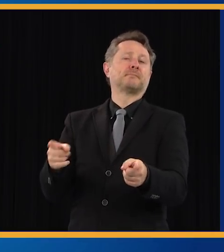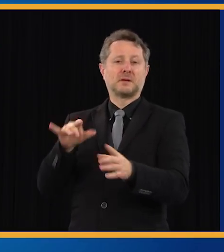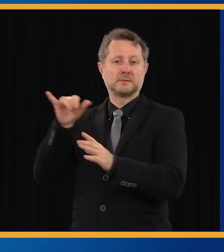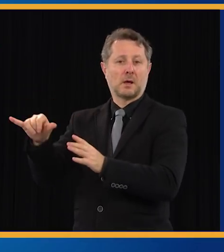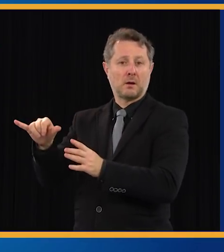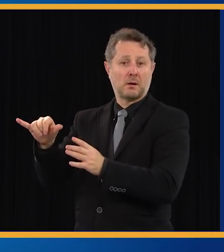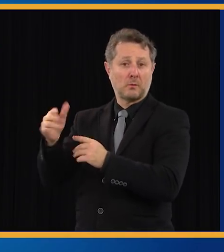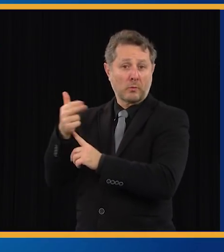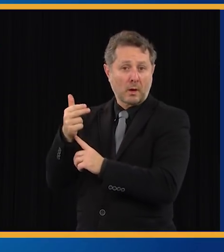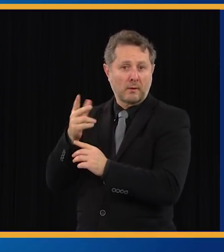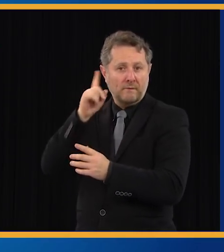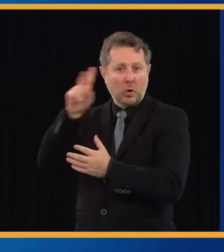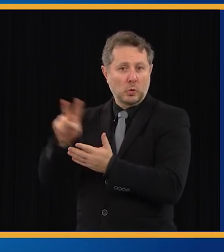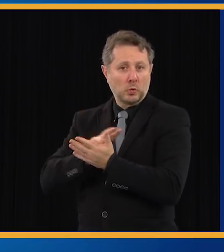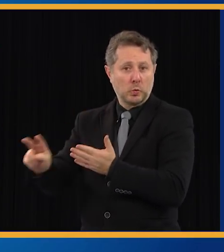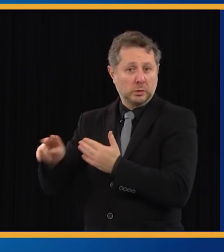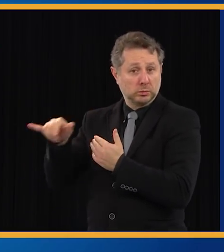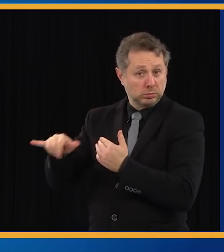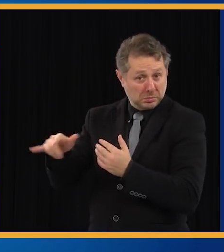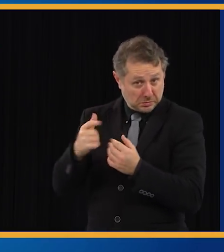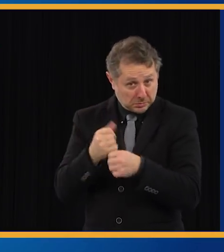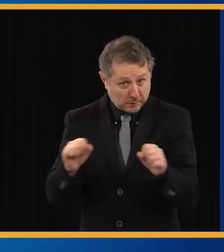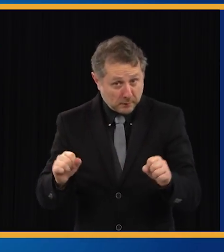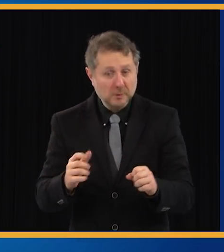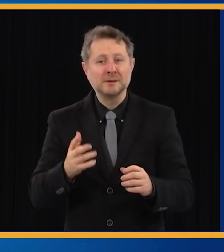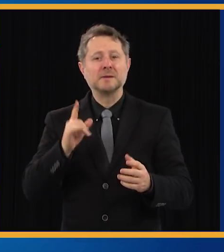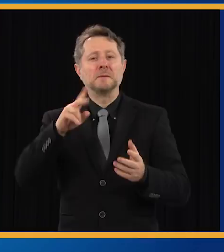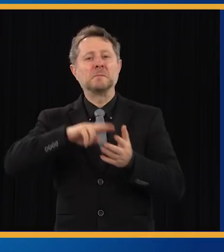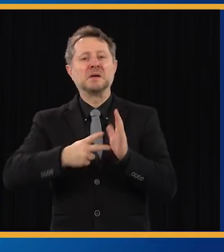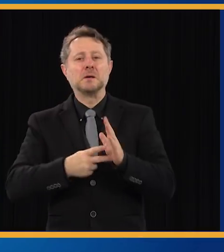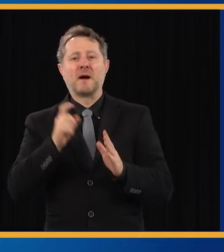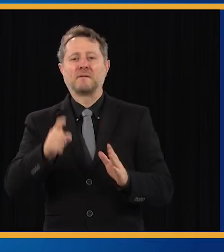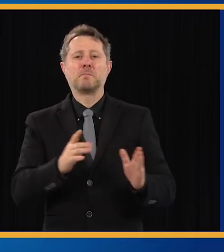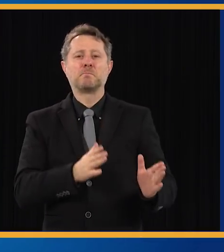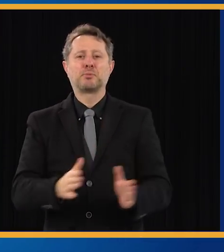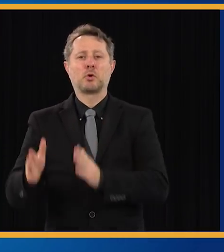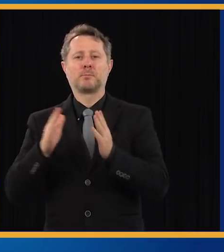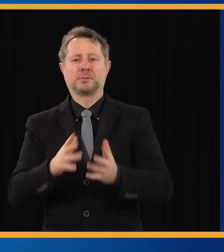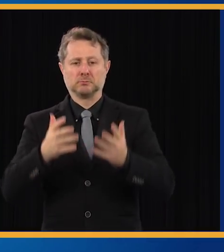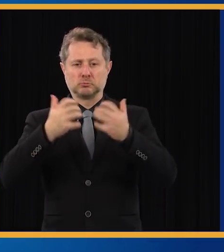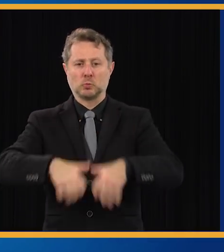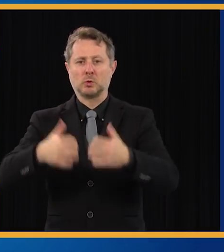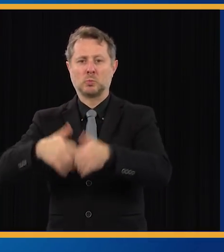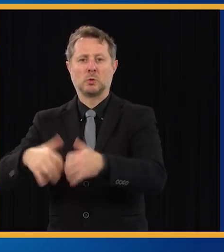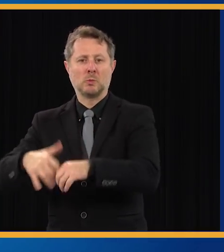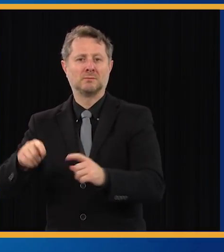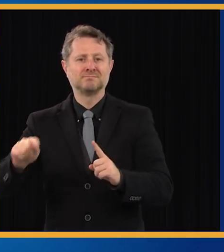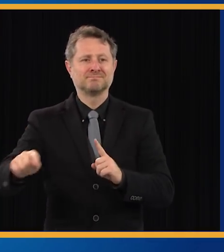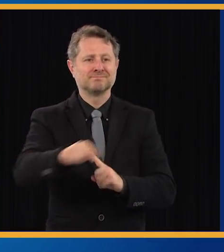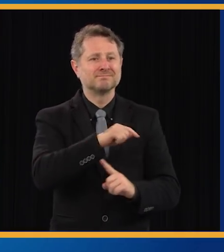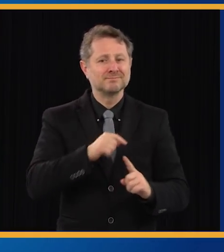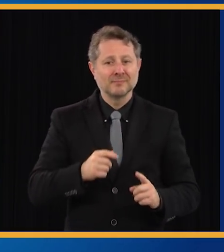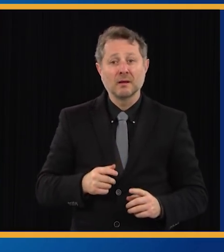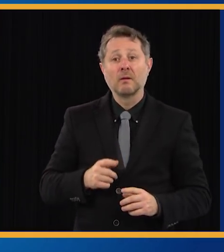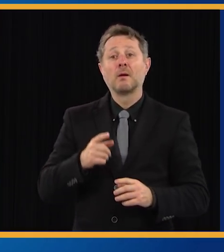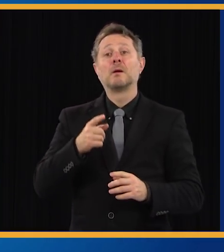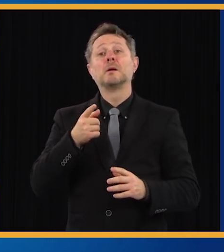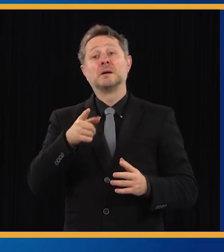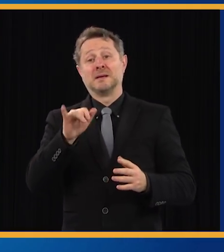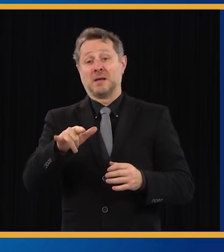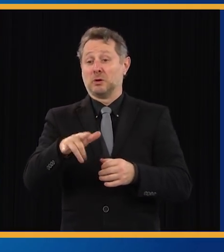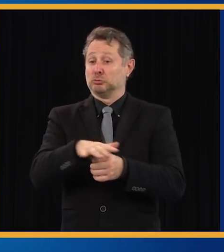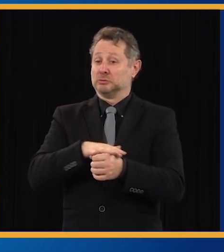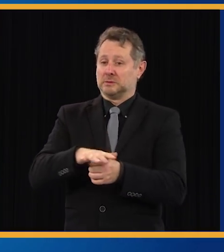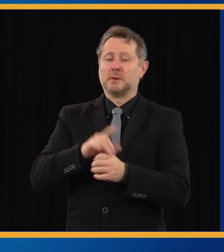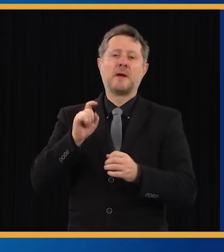in for 2 weeks. But you have to locate those facilities first. We have to coordinate as a region. There